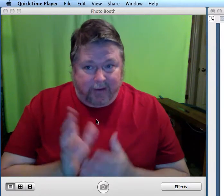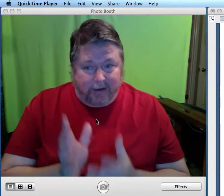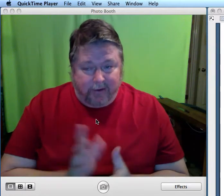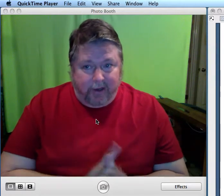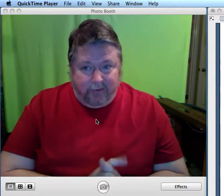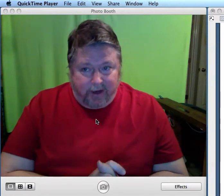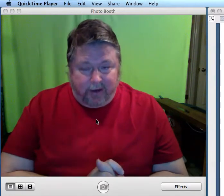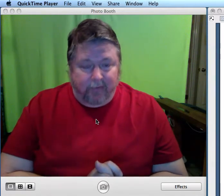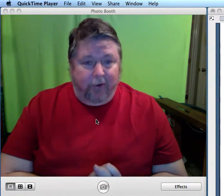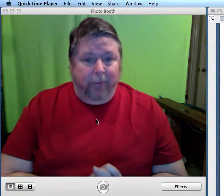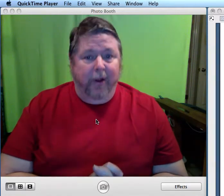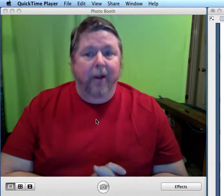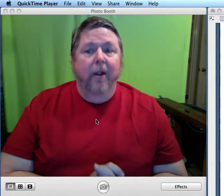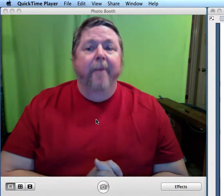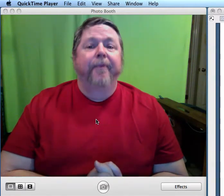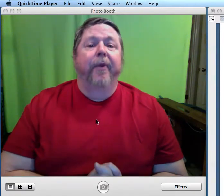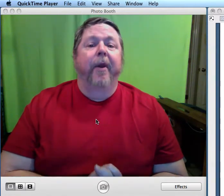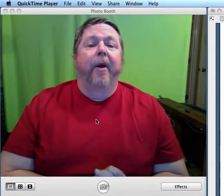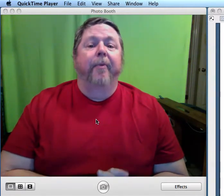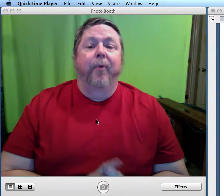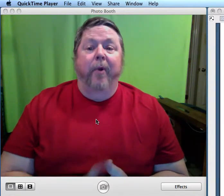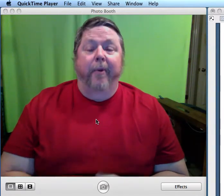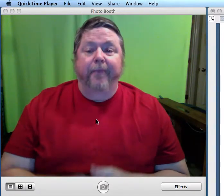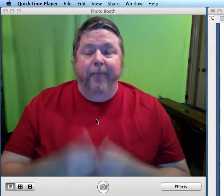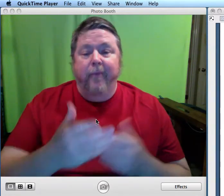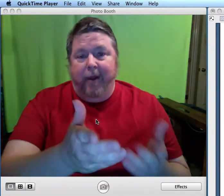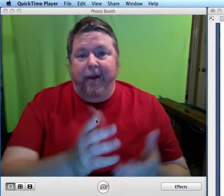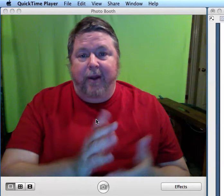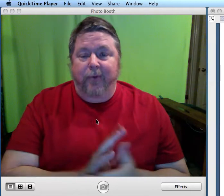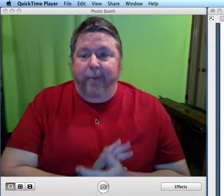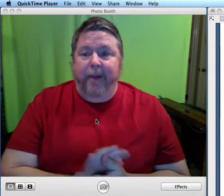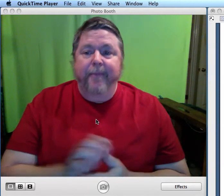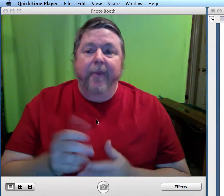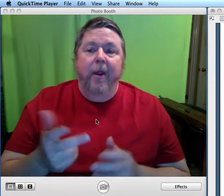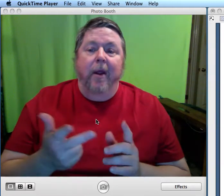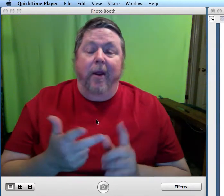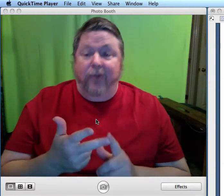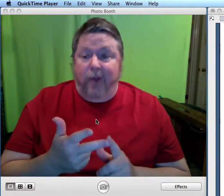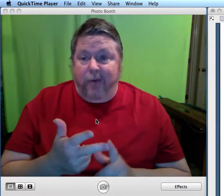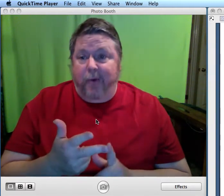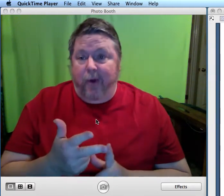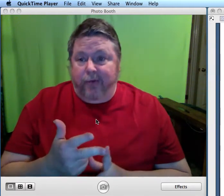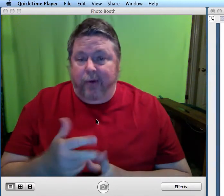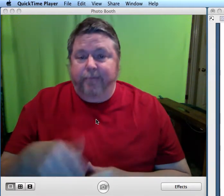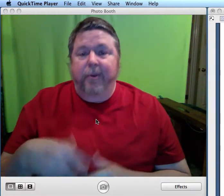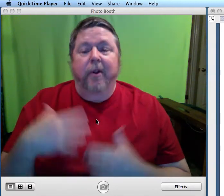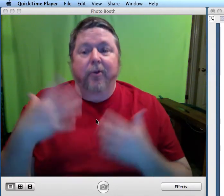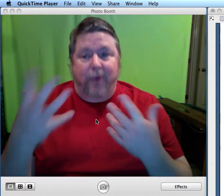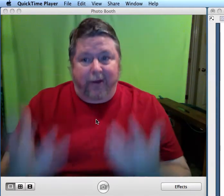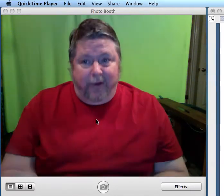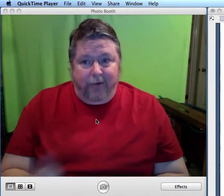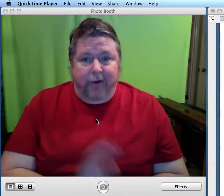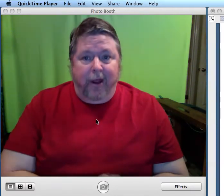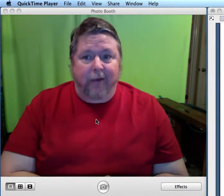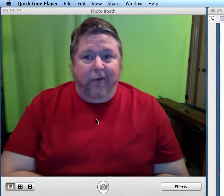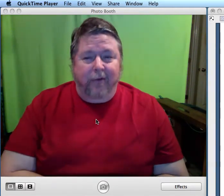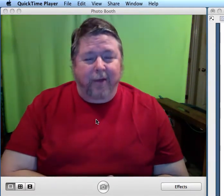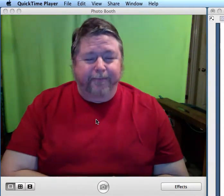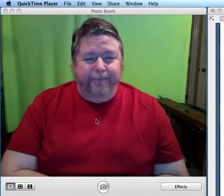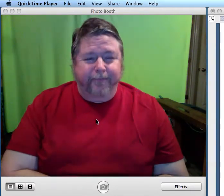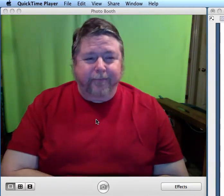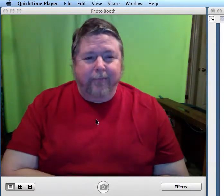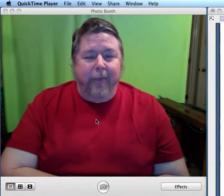not technically consecutive interpreting, where these will be. And Shakespeare also is a translation task.